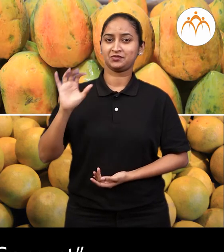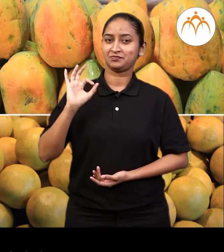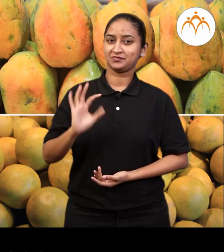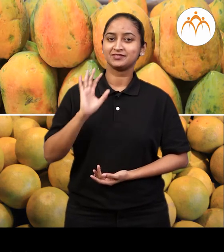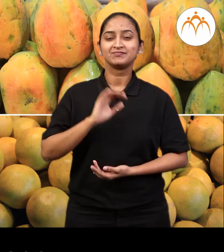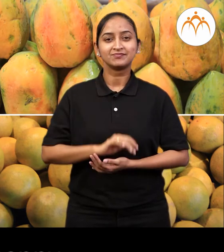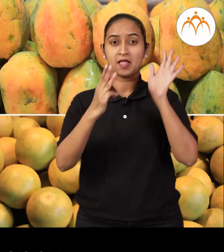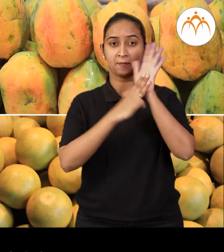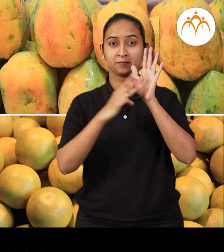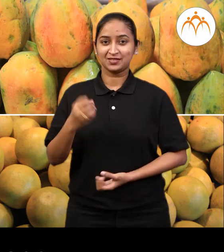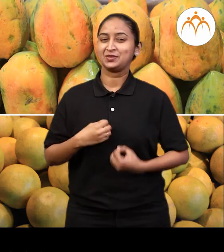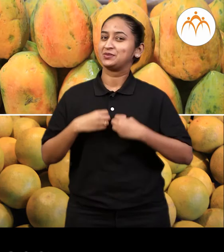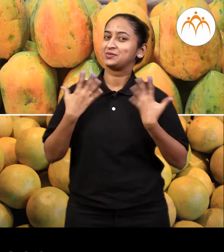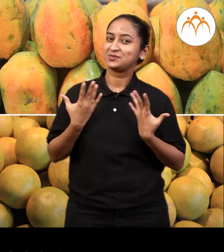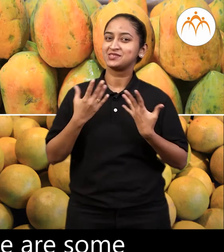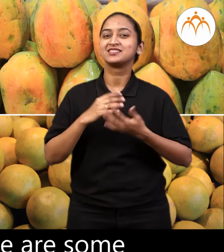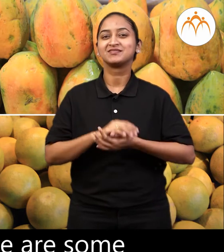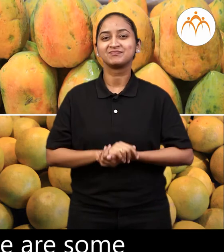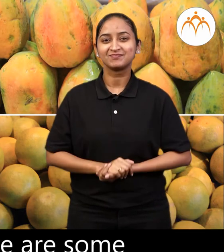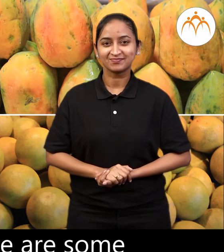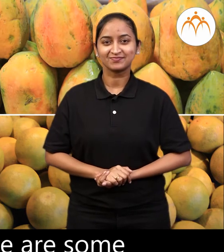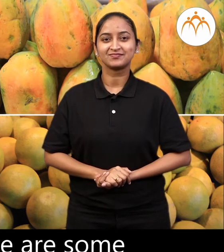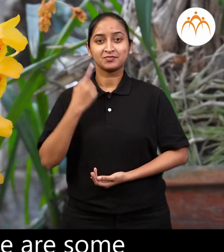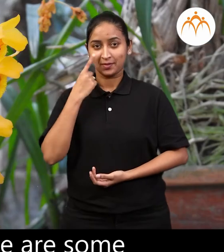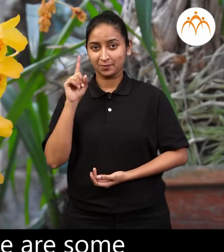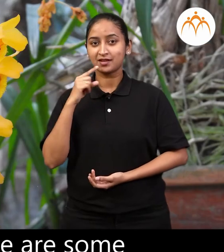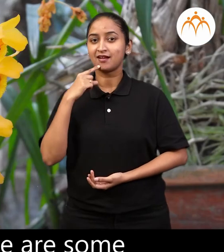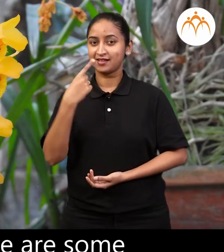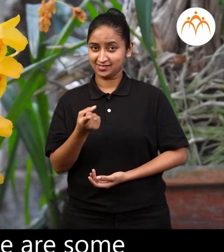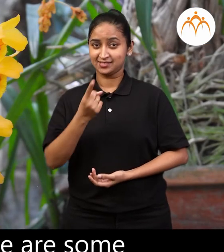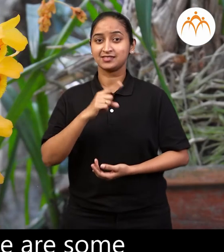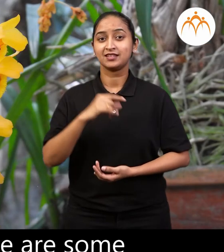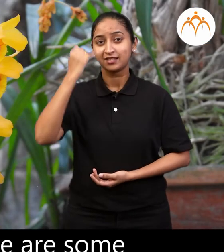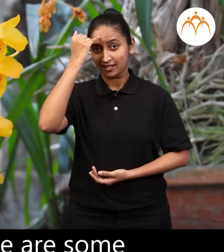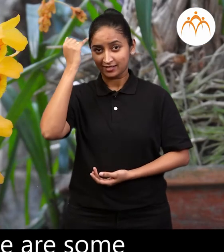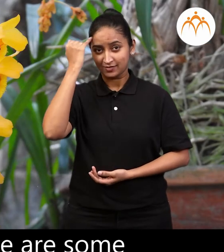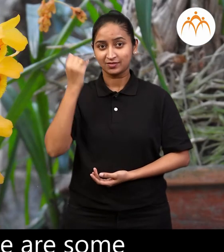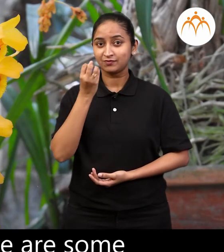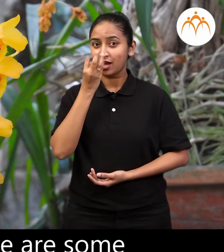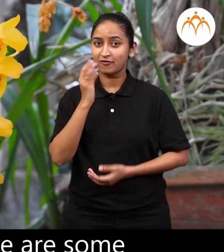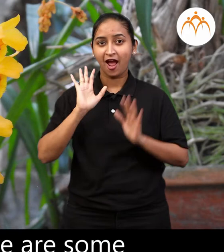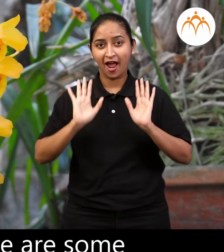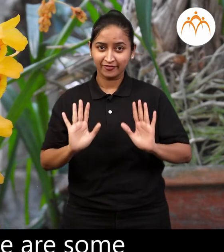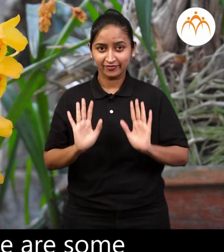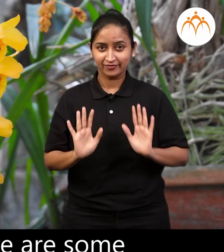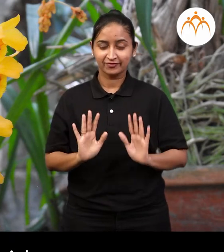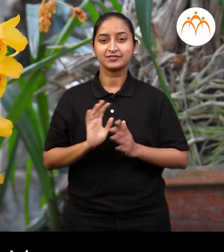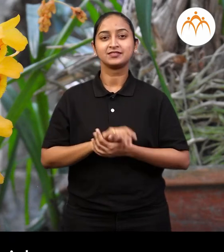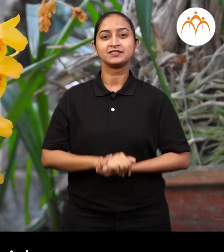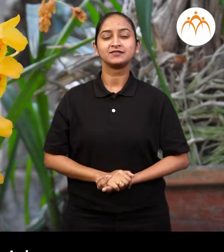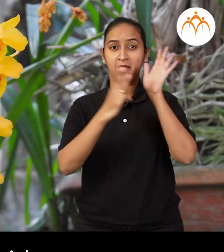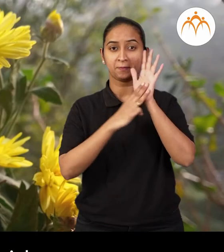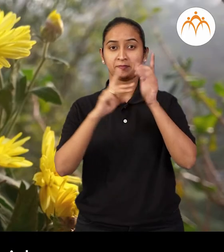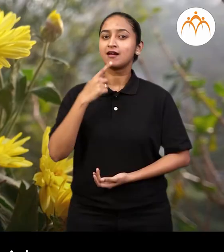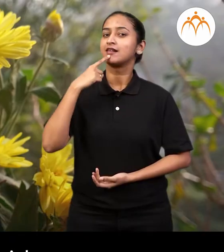correct. Meena was happy. Father said, there are some flowers which are yellow